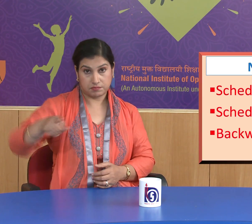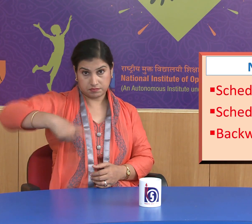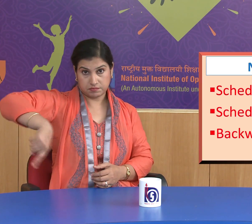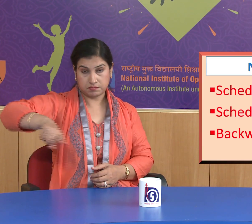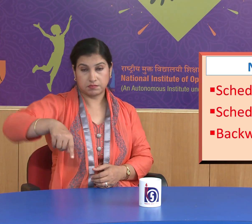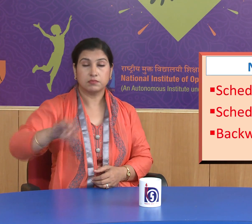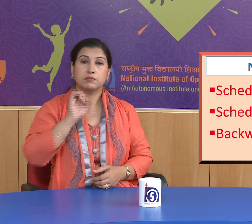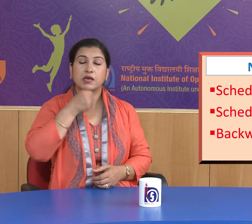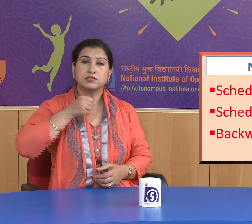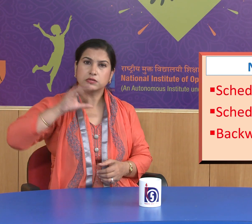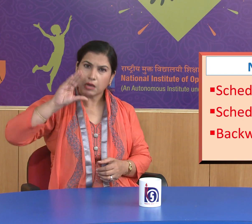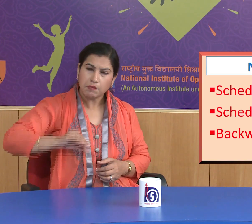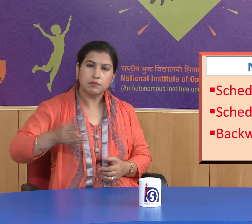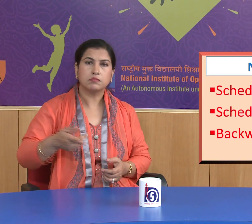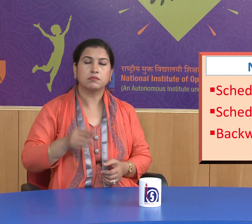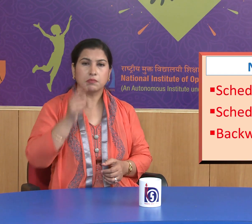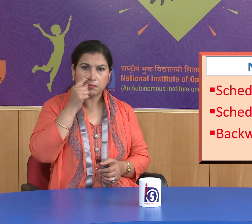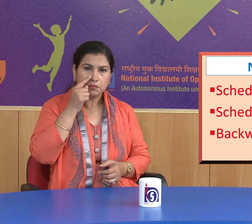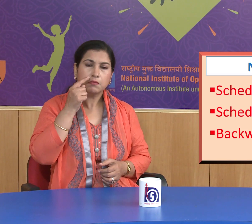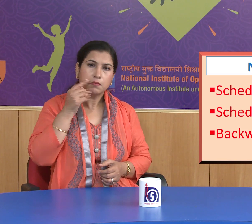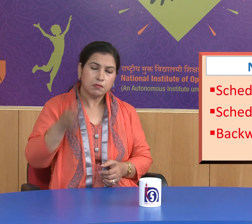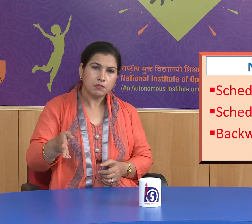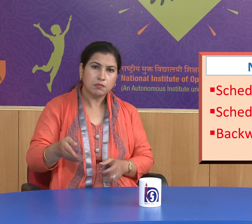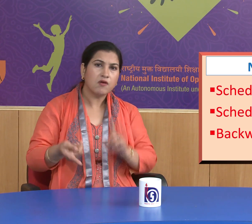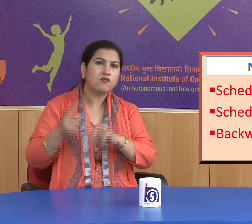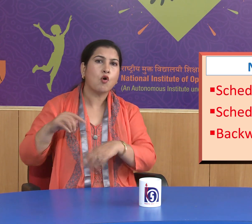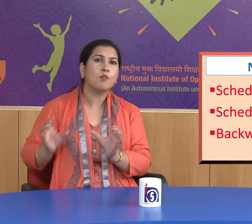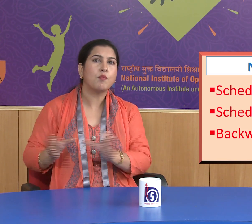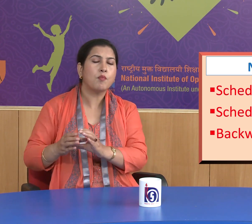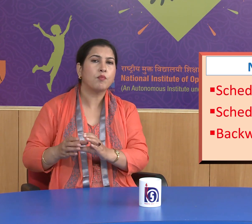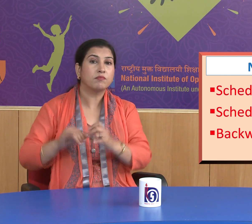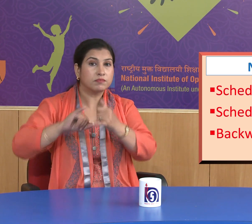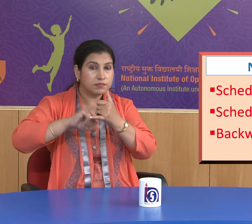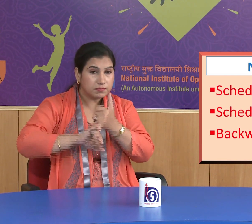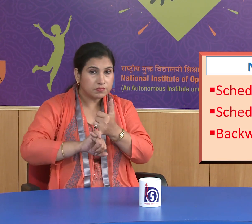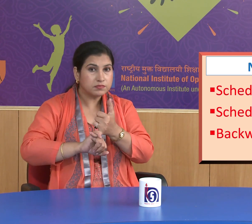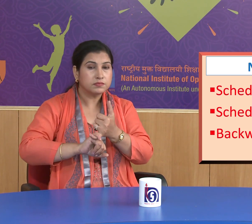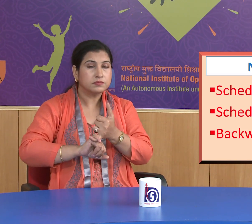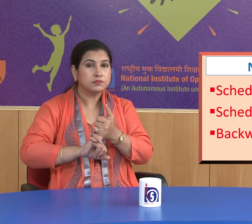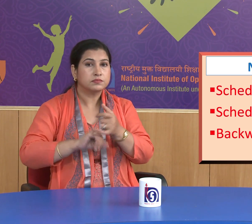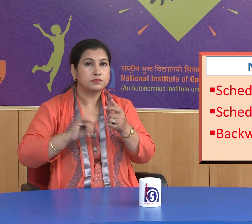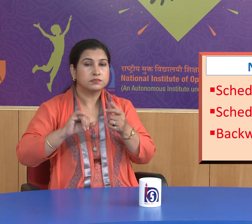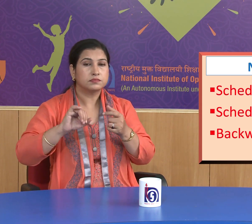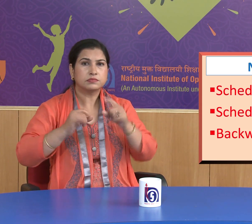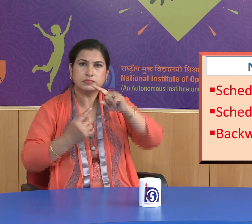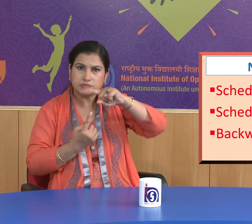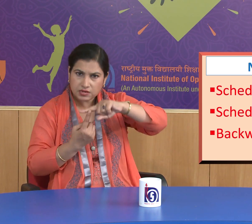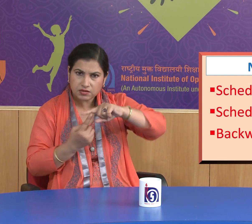Naxalites are young men and women who belong to the scheduled tribes,